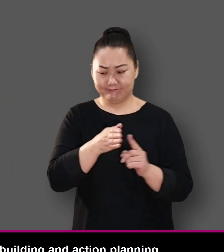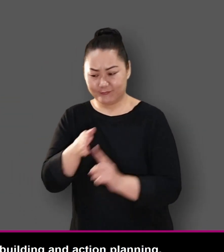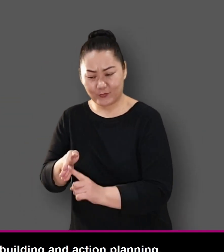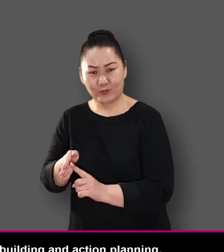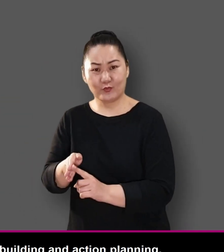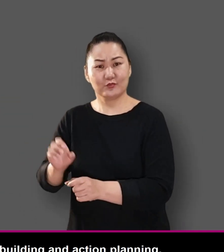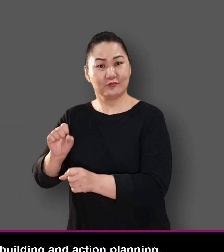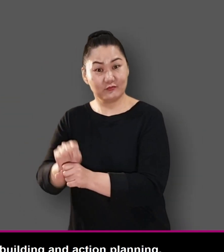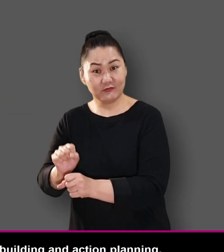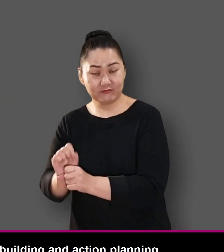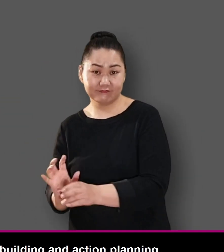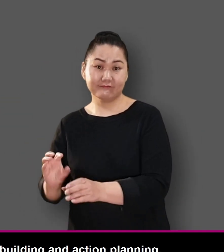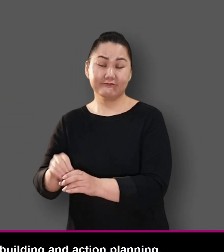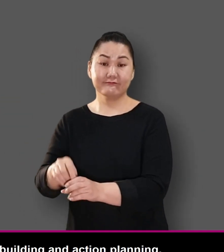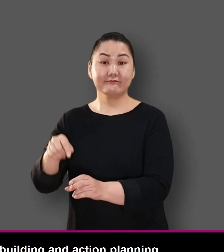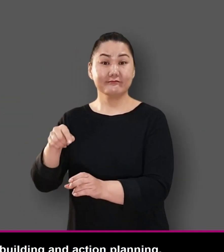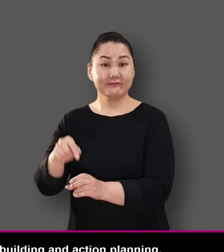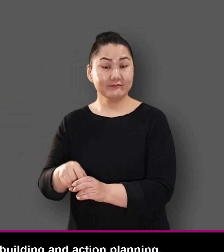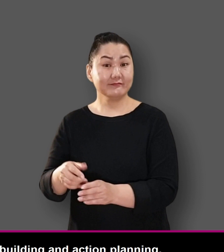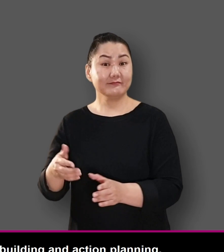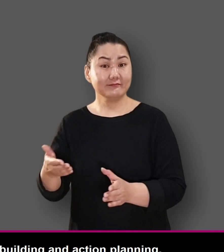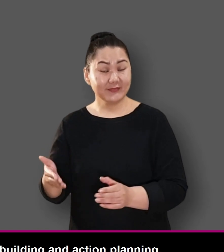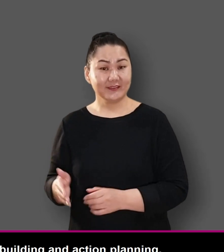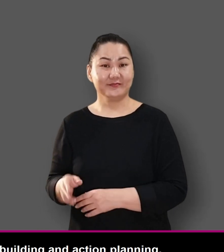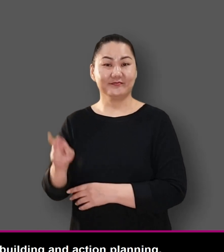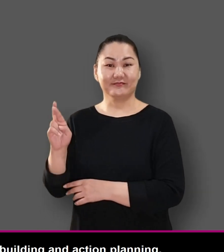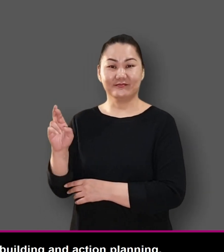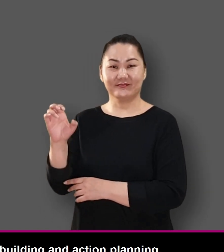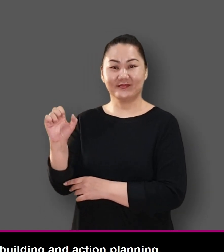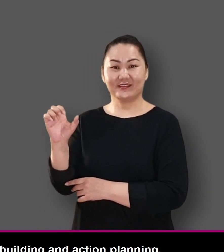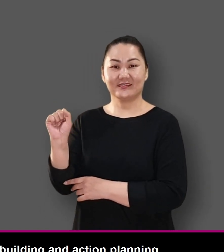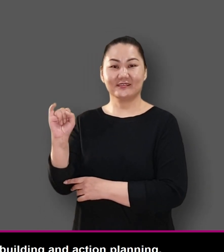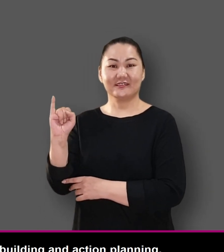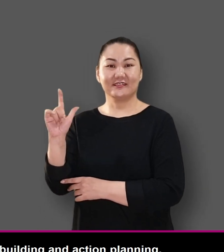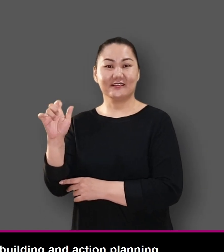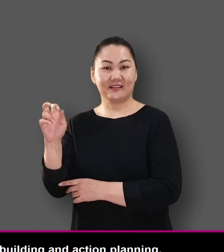are central to resilience building and action planning.